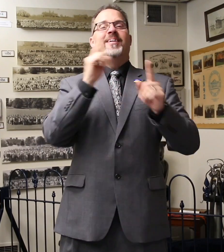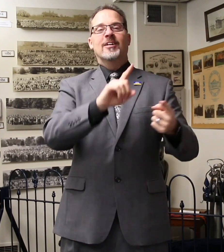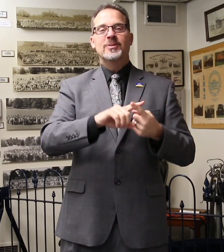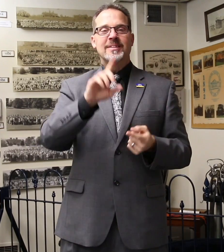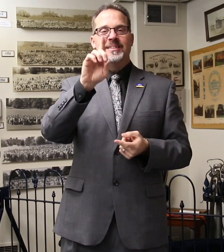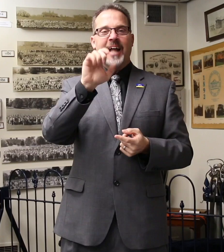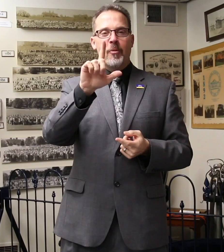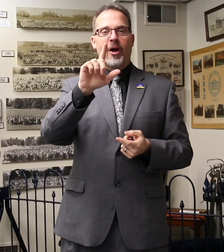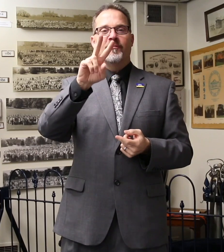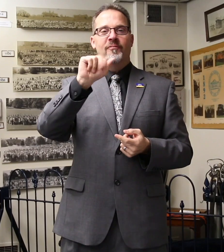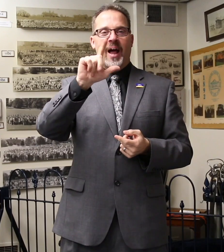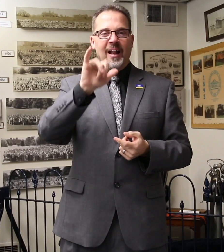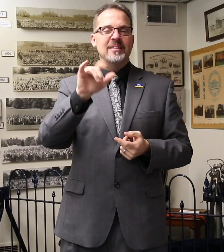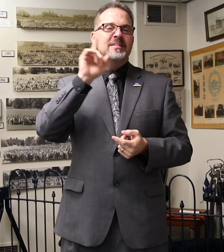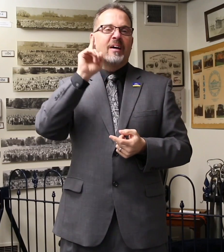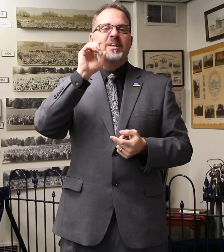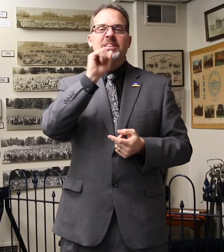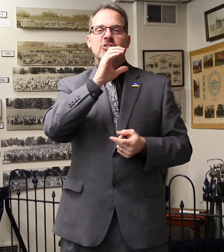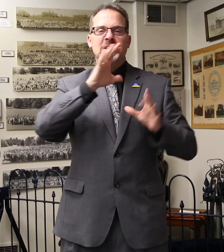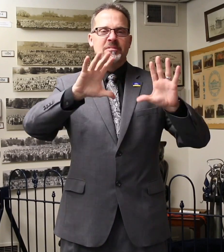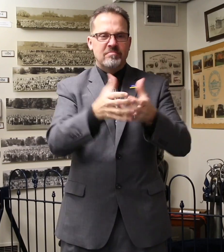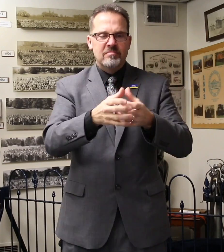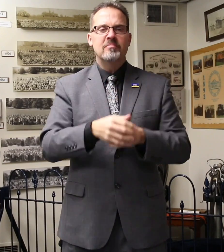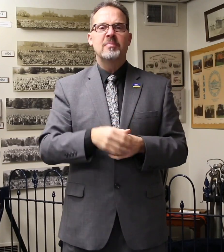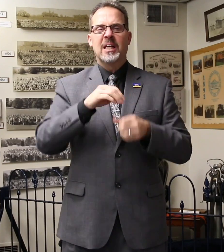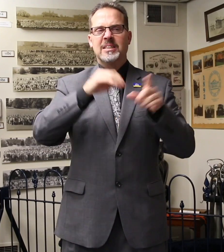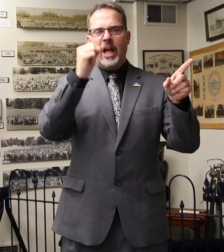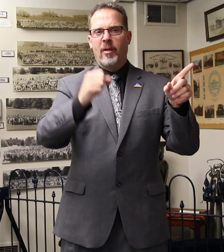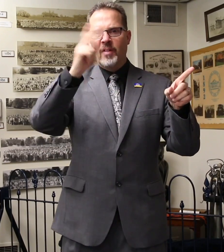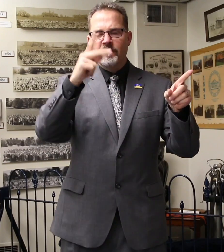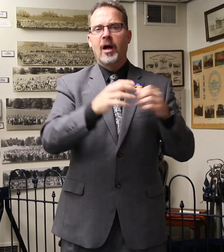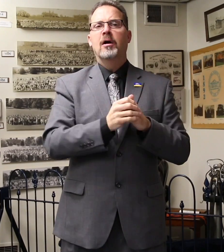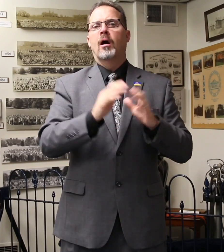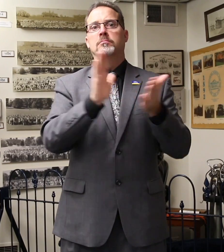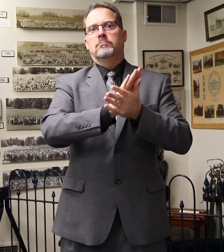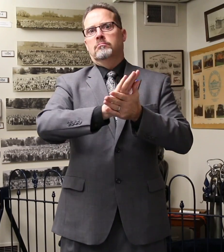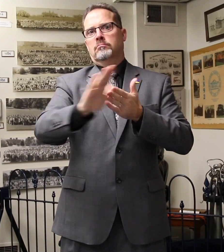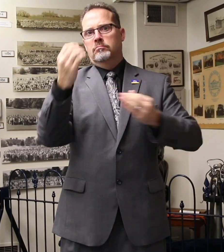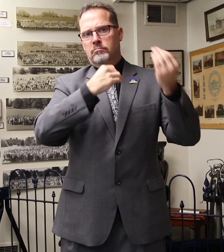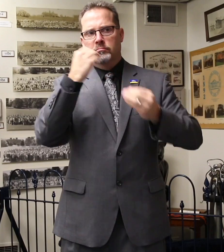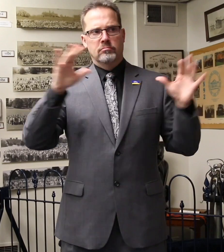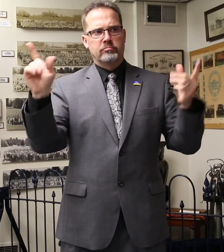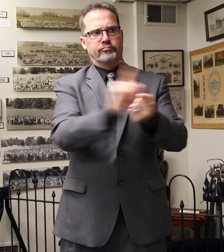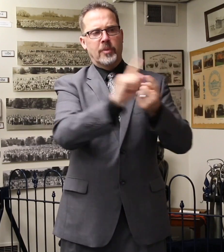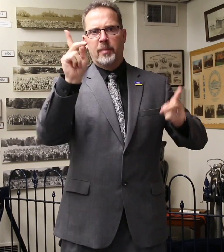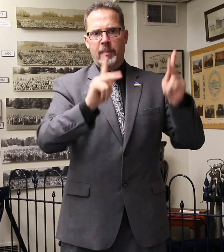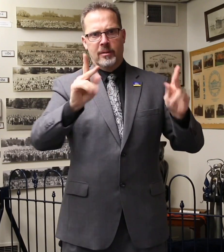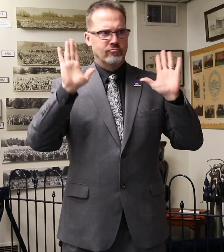many people, including the Delaware Valley Senior Citizens Association in South Philadelphia. They had a great luncheon and I